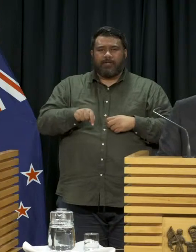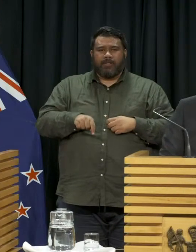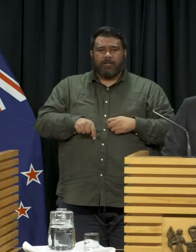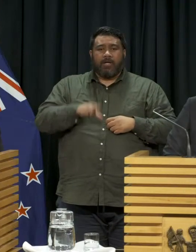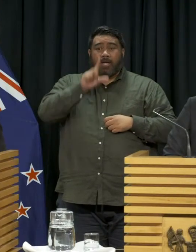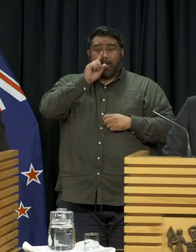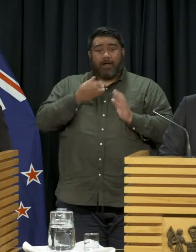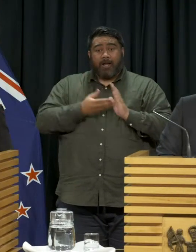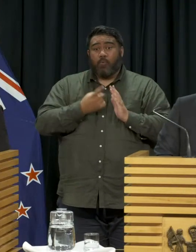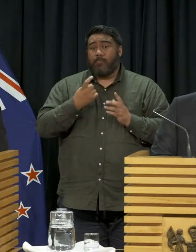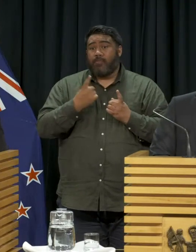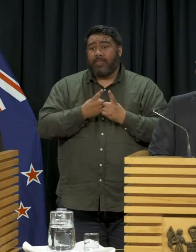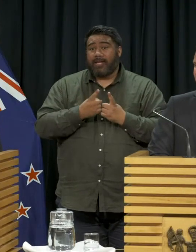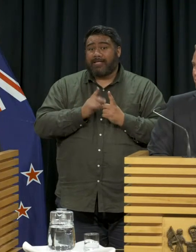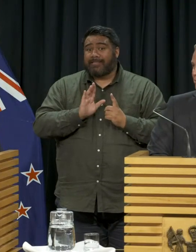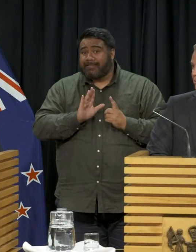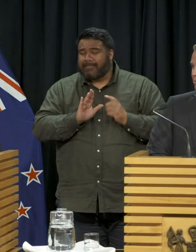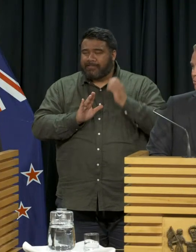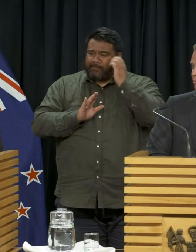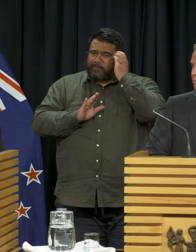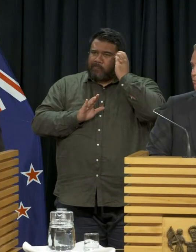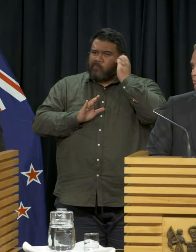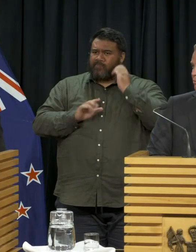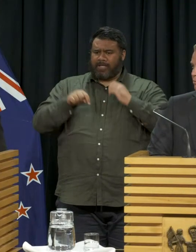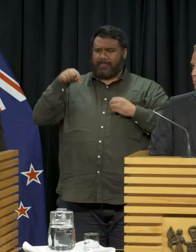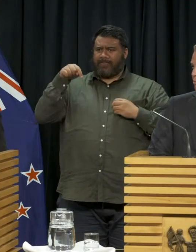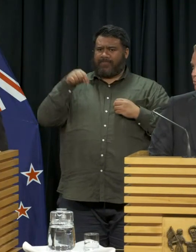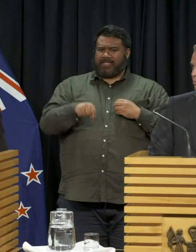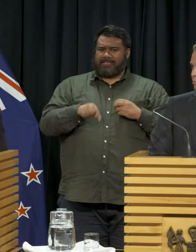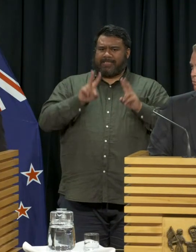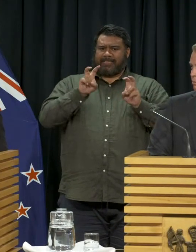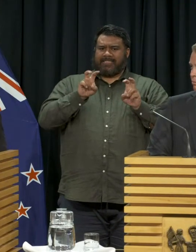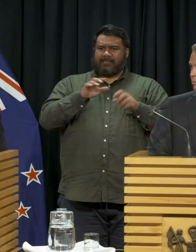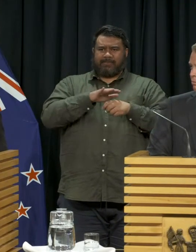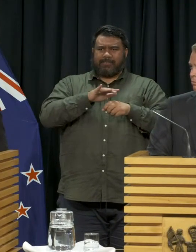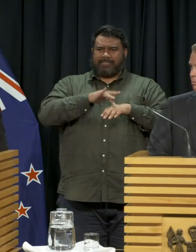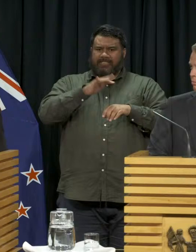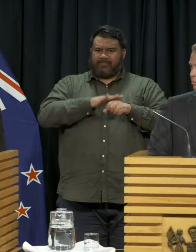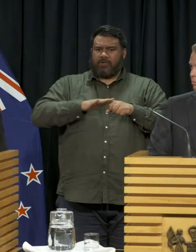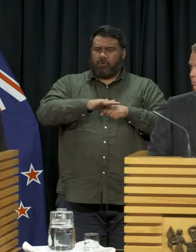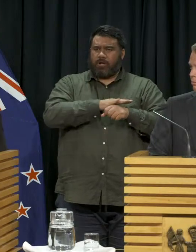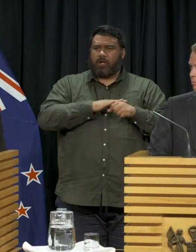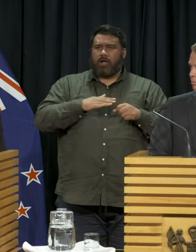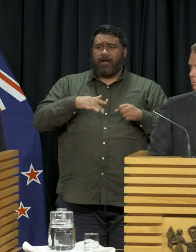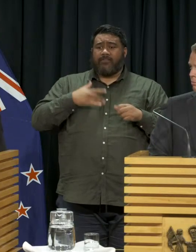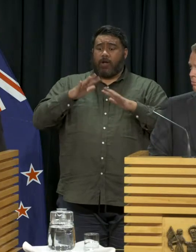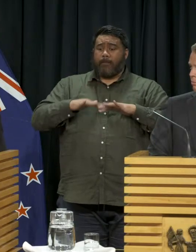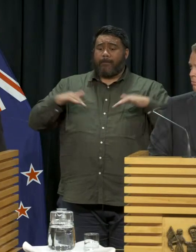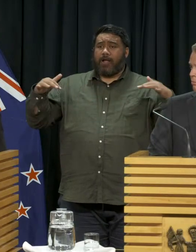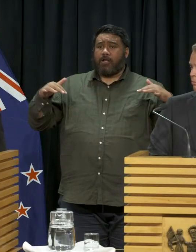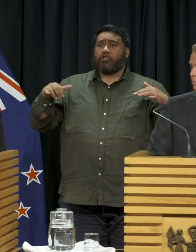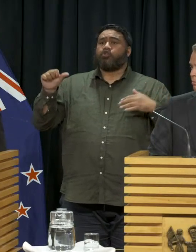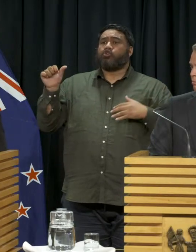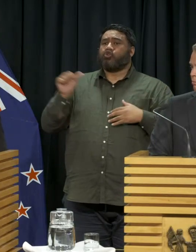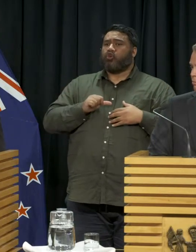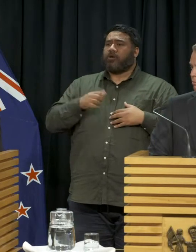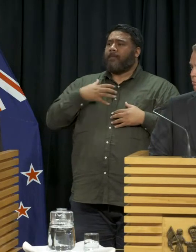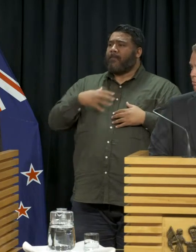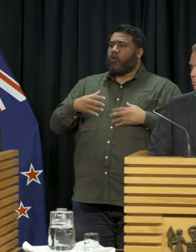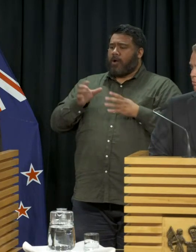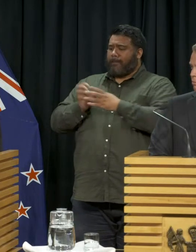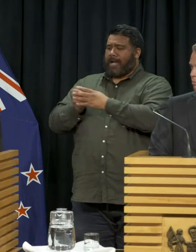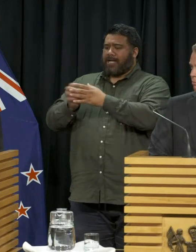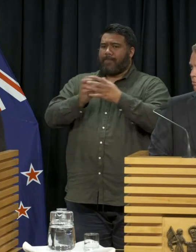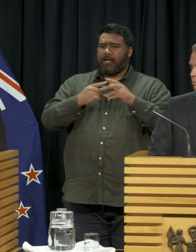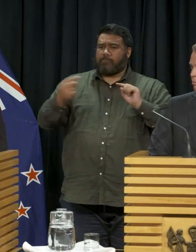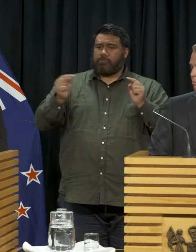one more thing? I do think on an issue like this, it would be helpful if Parliament took more of a bipartisan approach. We have